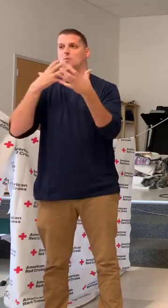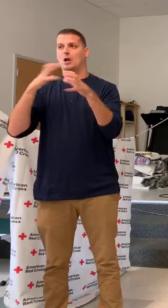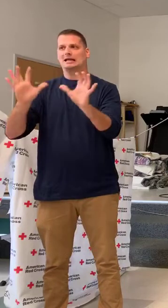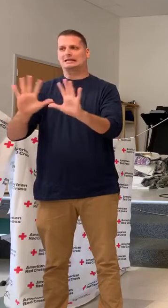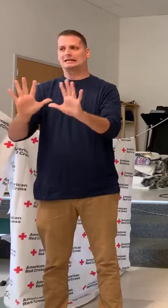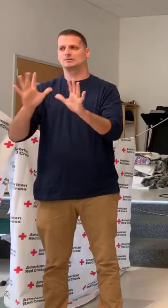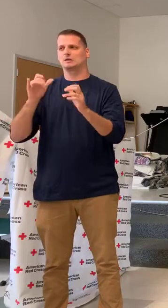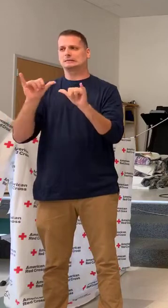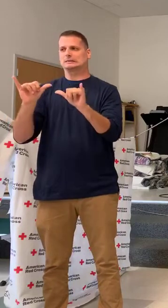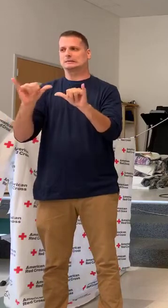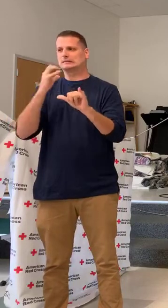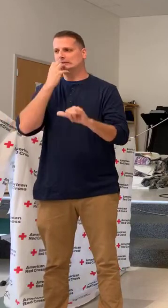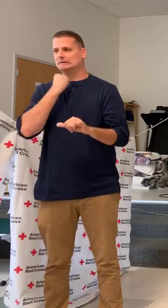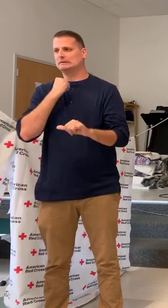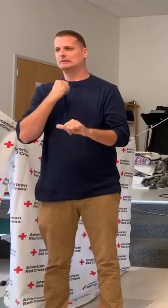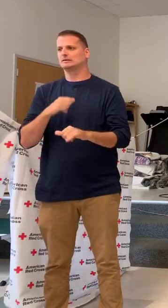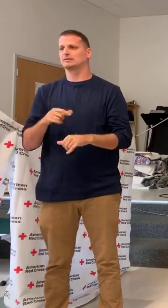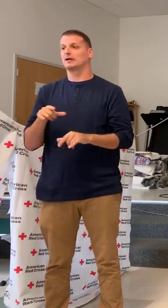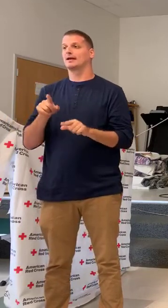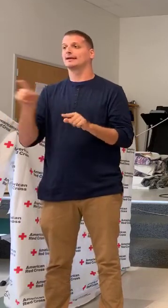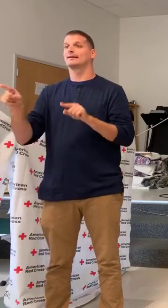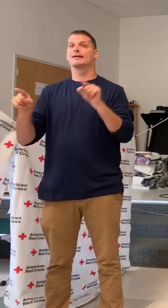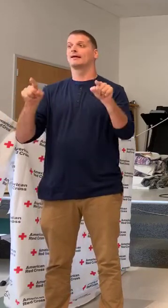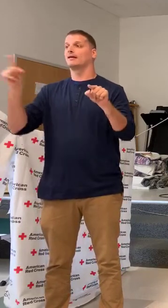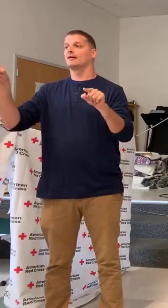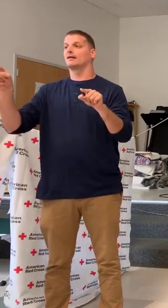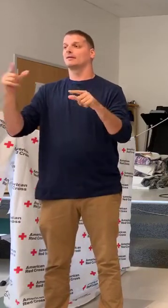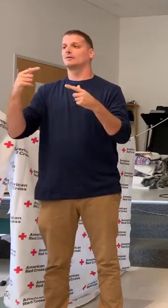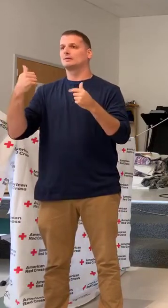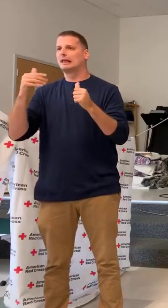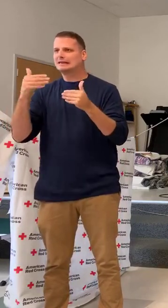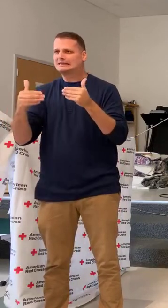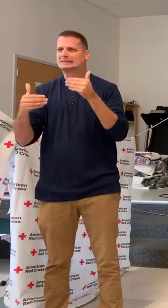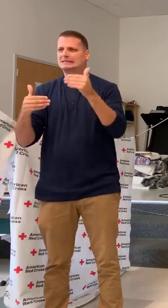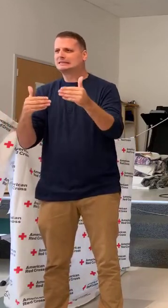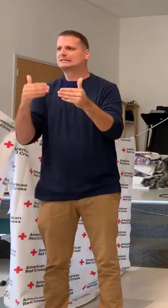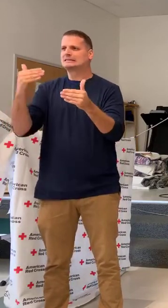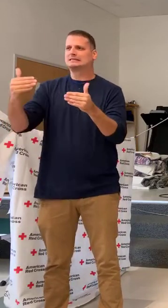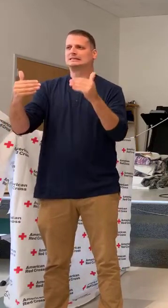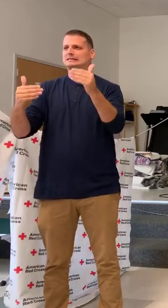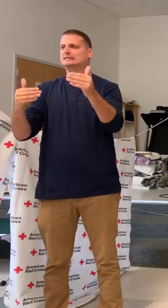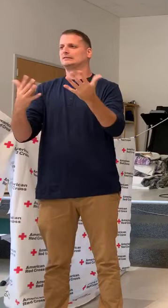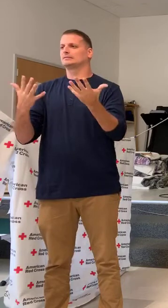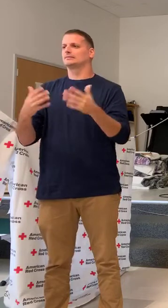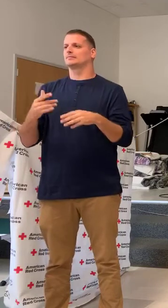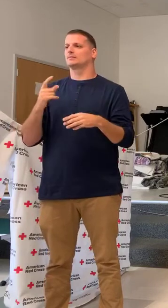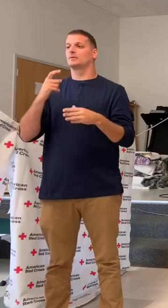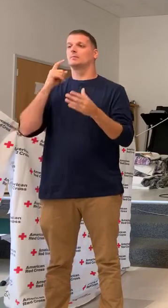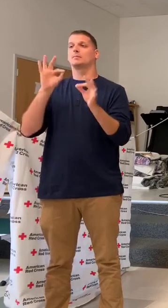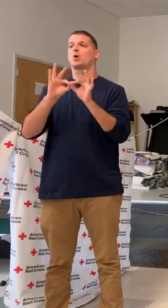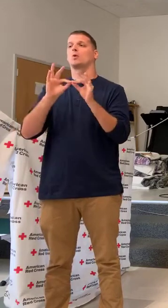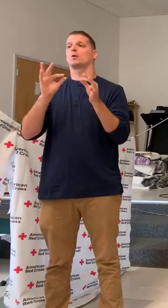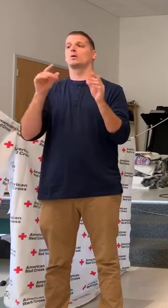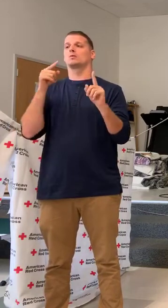pulled in lots of different directions. It's kind of slowed our production down, but we realize the value of the structures within the burned area, and we need to make